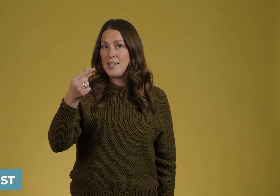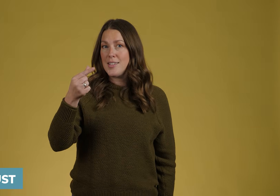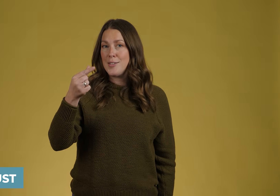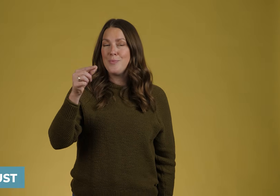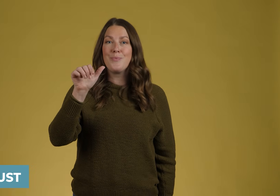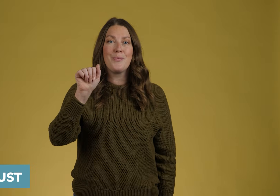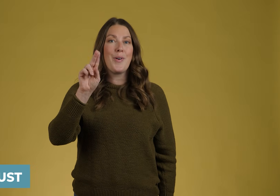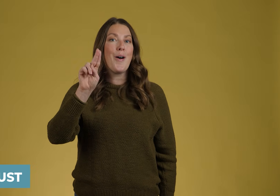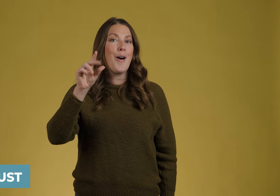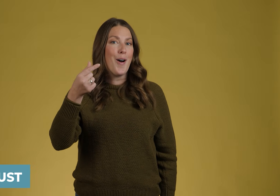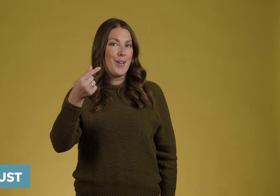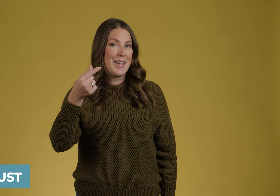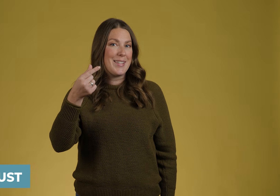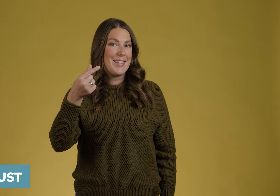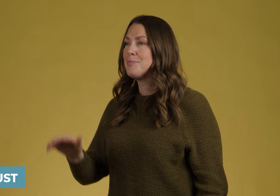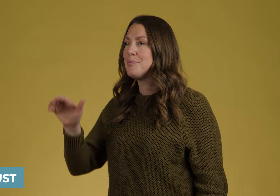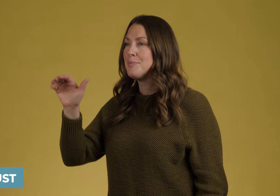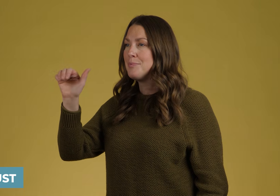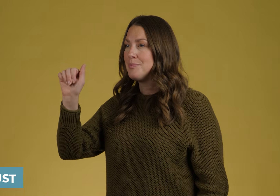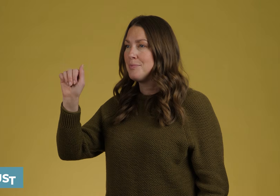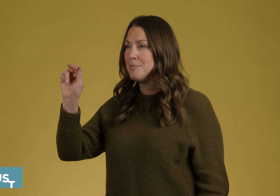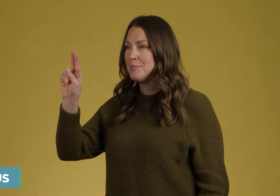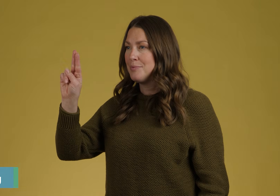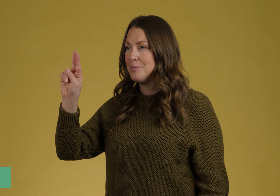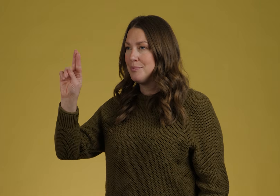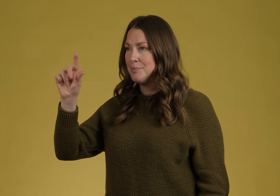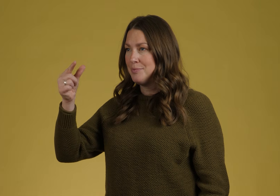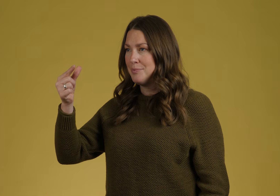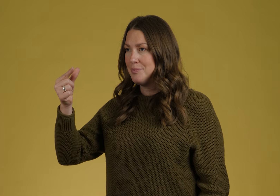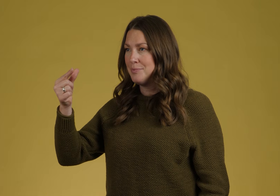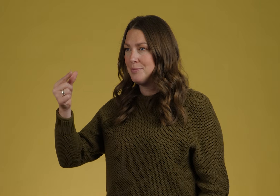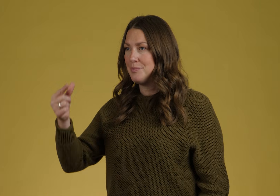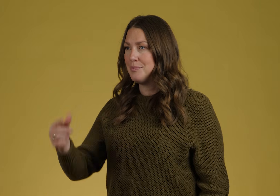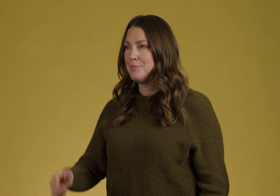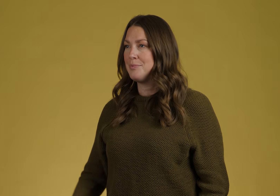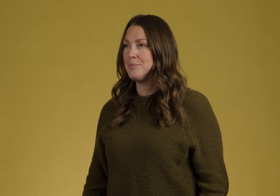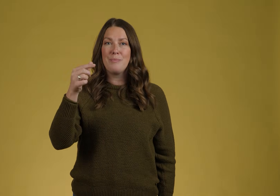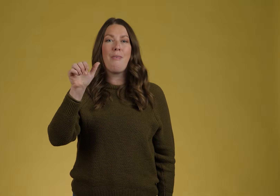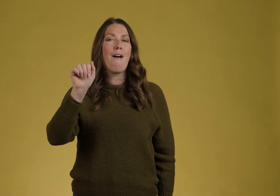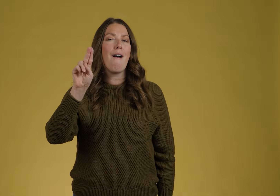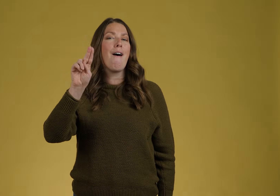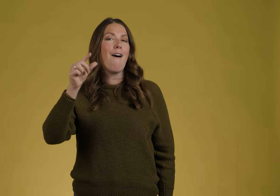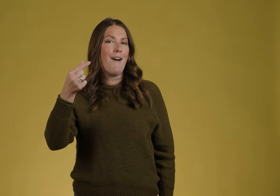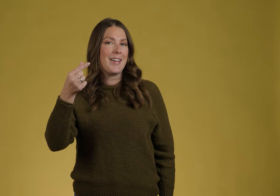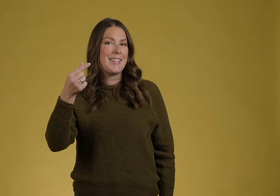August. August. It's abbreviated A-U-G. August.